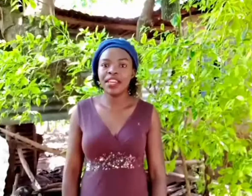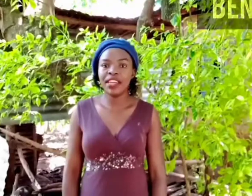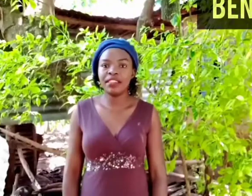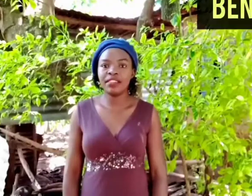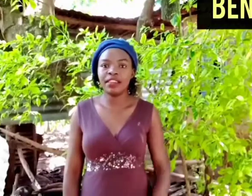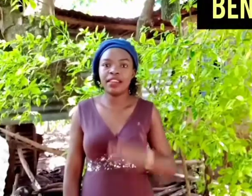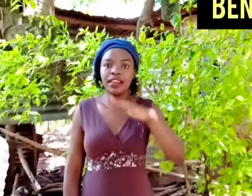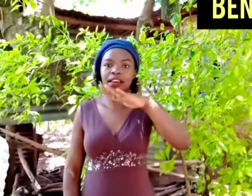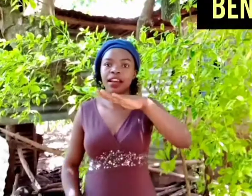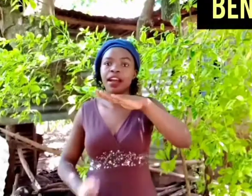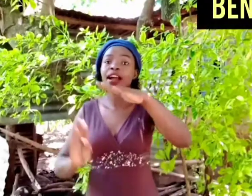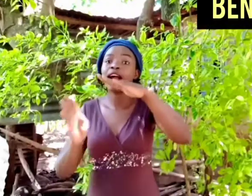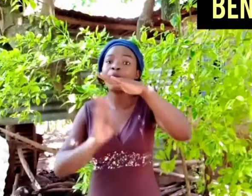Beneath.